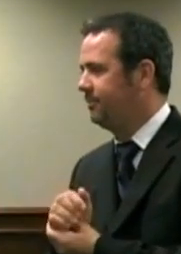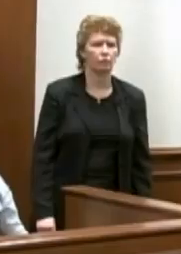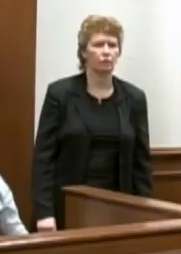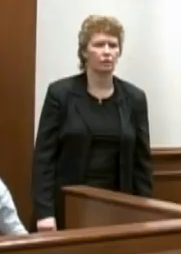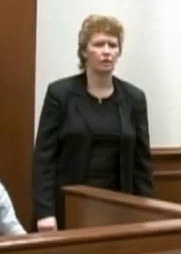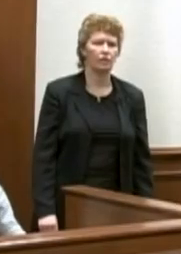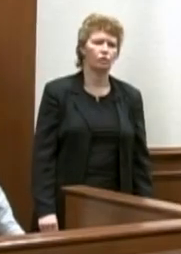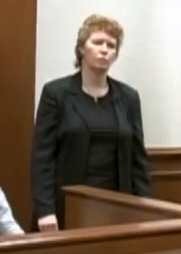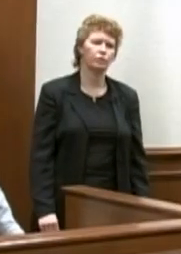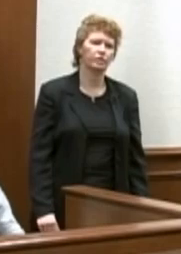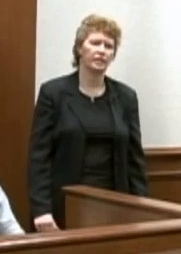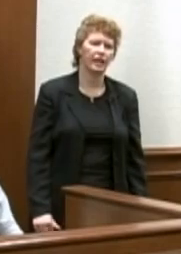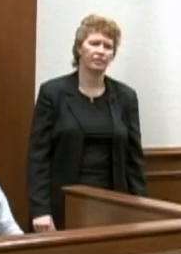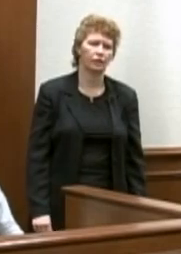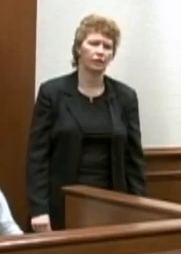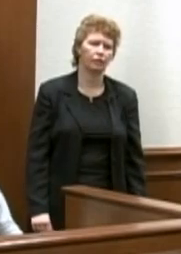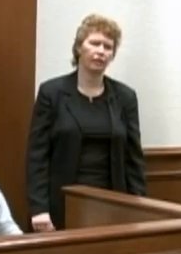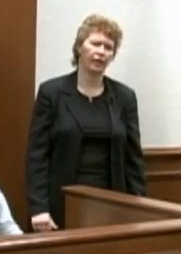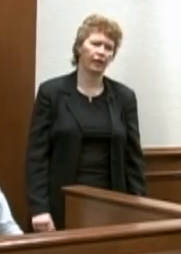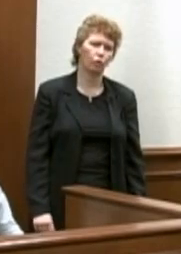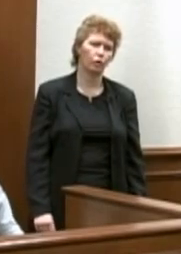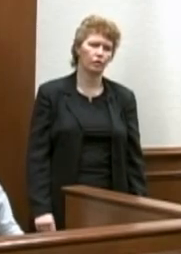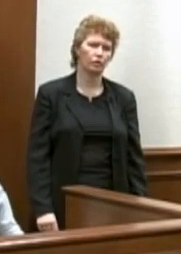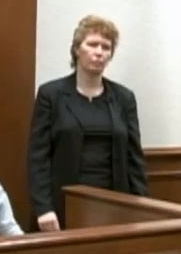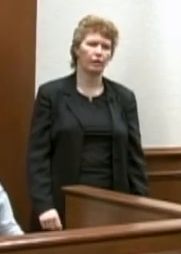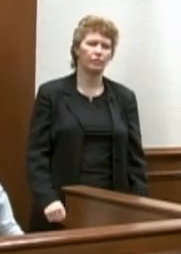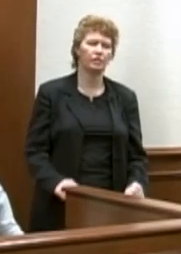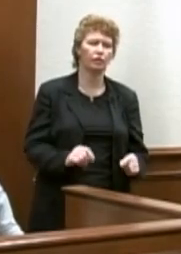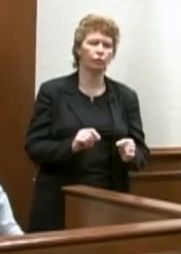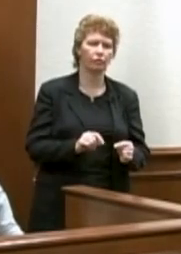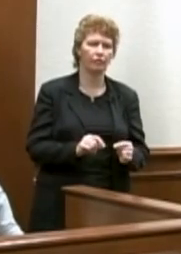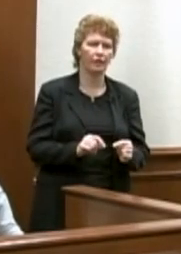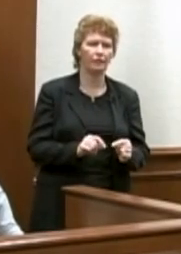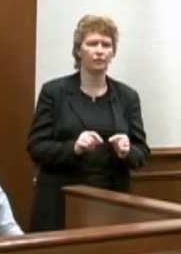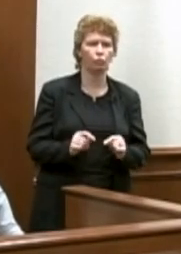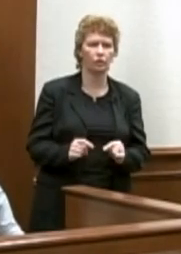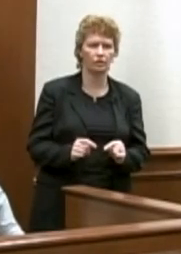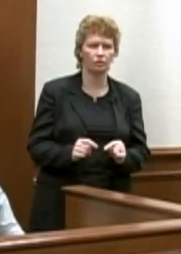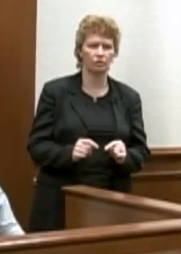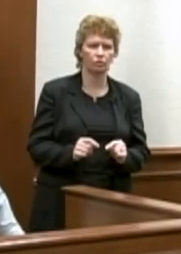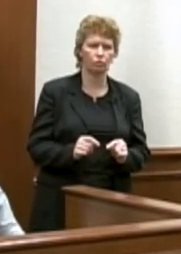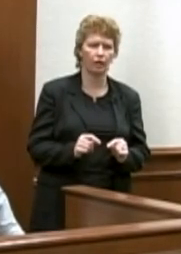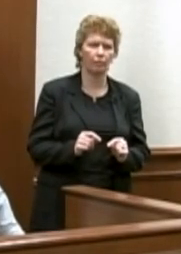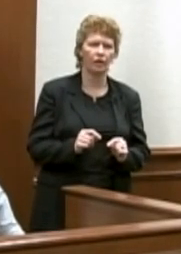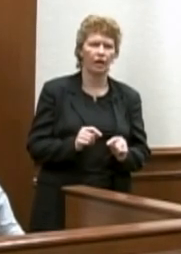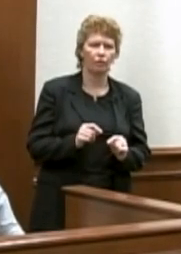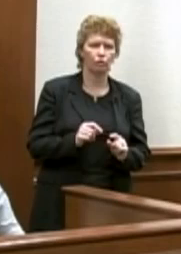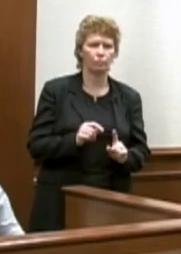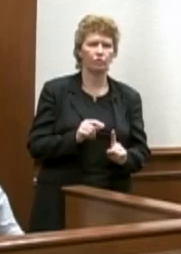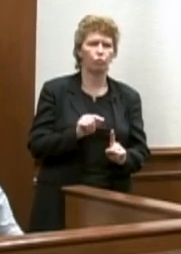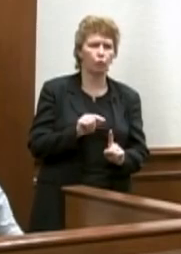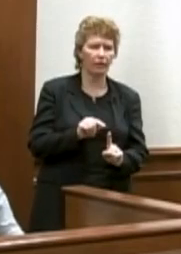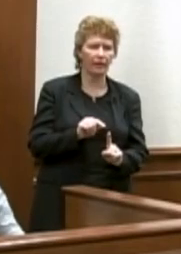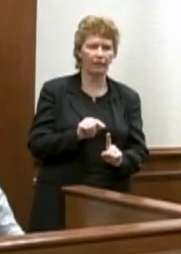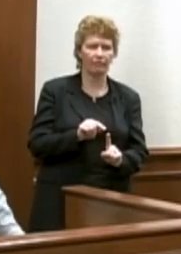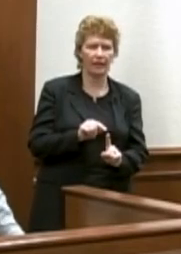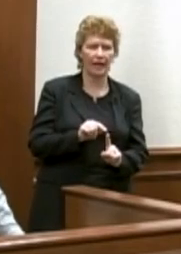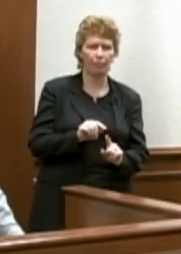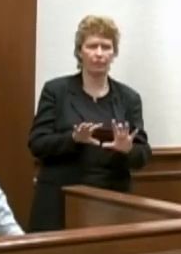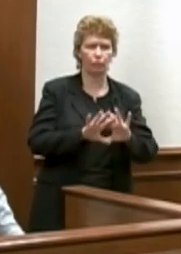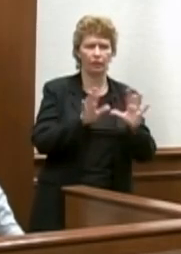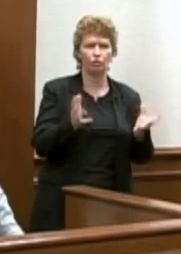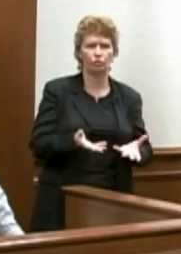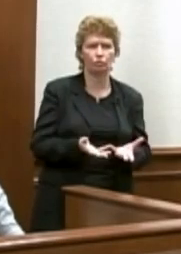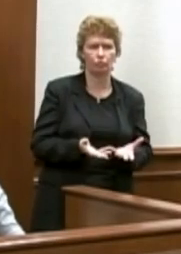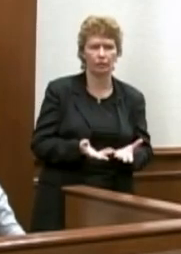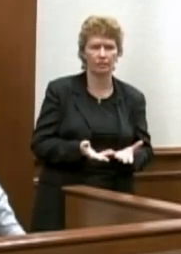Your Honor, the interpreters need to ask a clarifying question about a particular event that the witness just described in terms of when that event